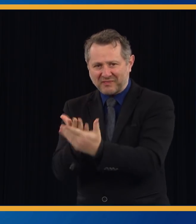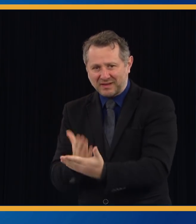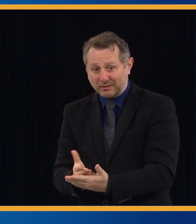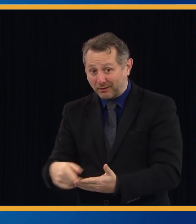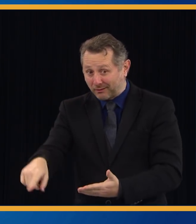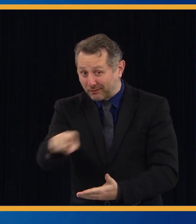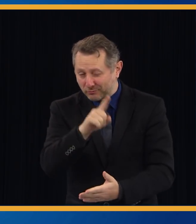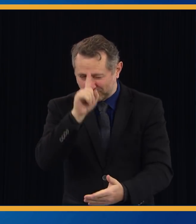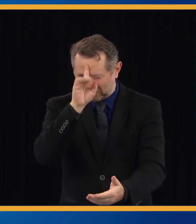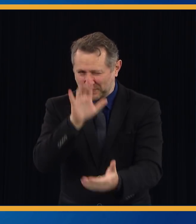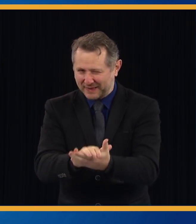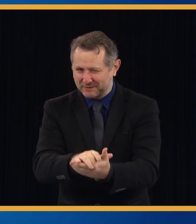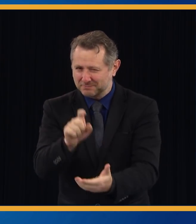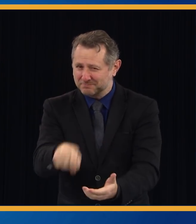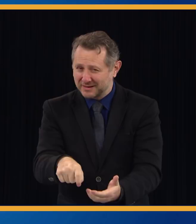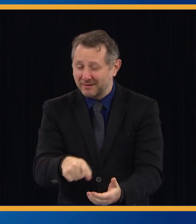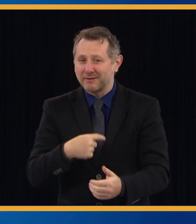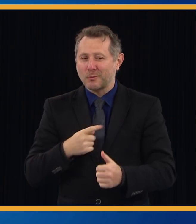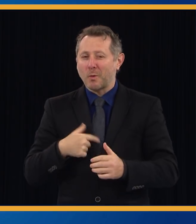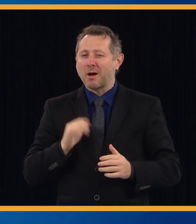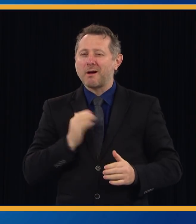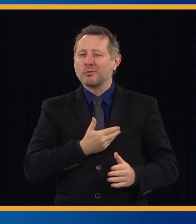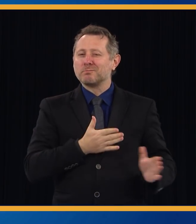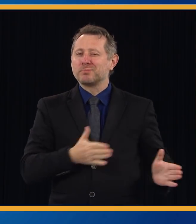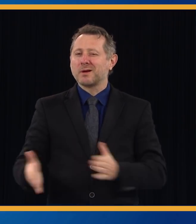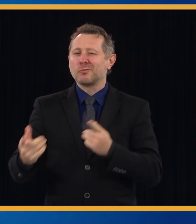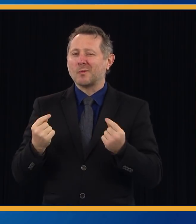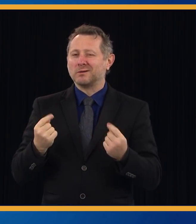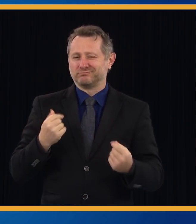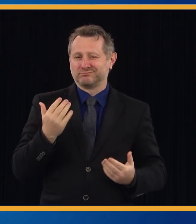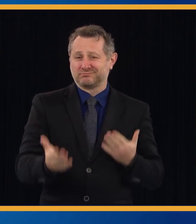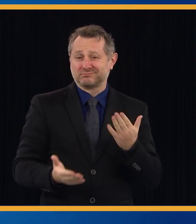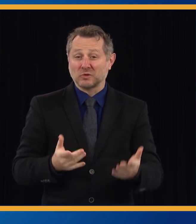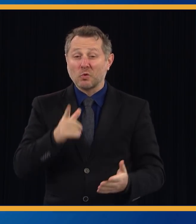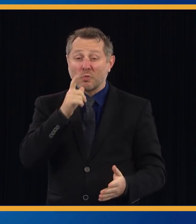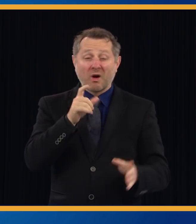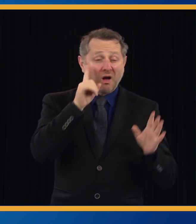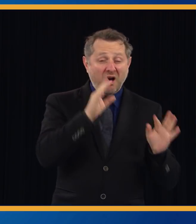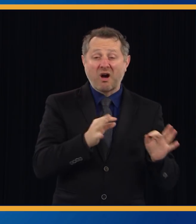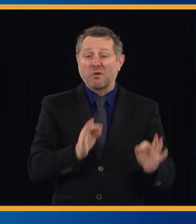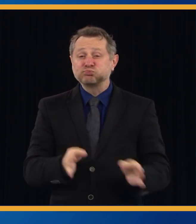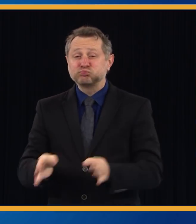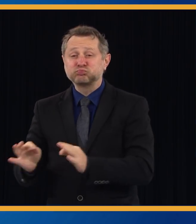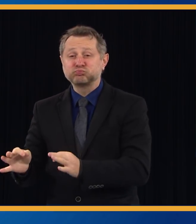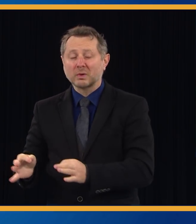really is an individual decision, right? Who's taking care of your health? You